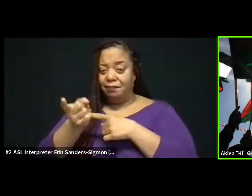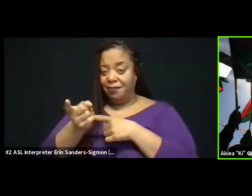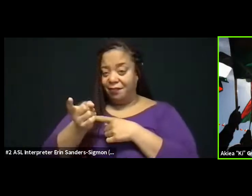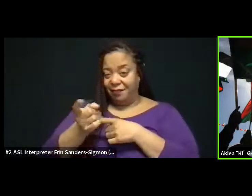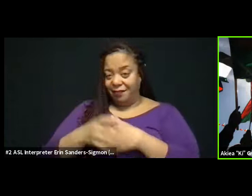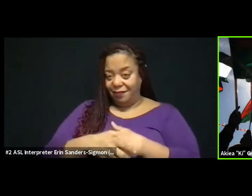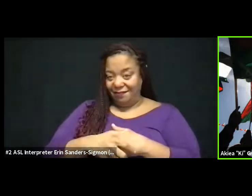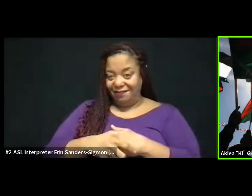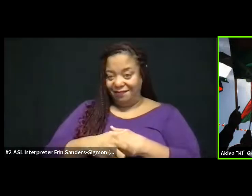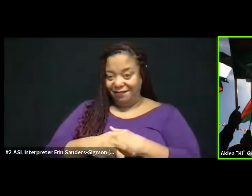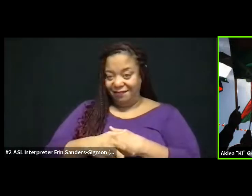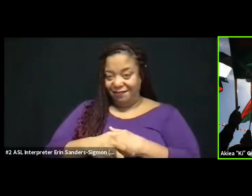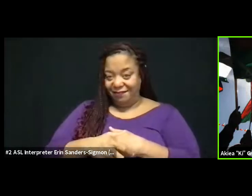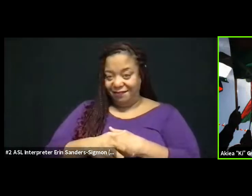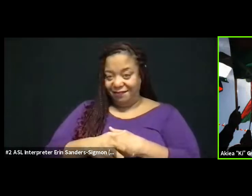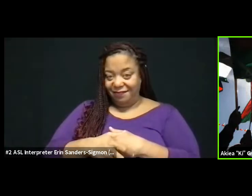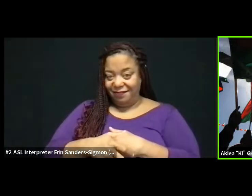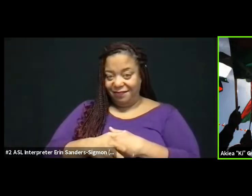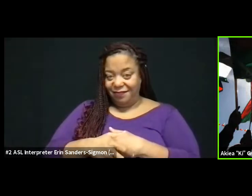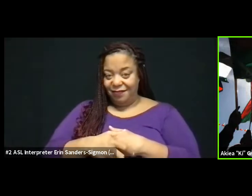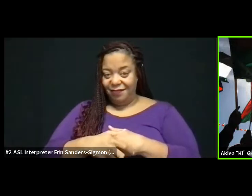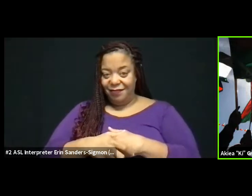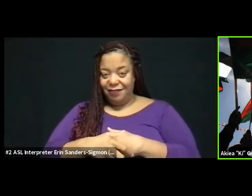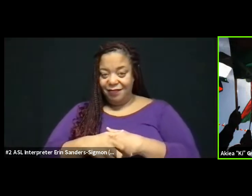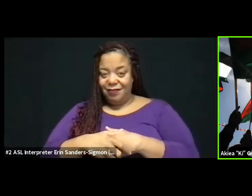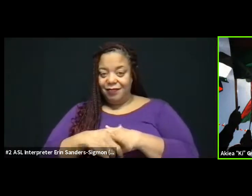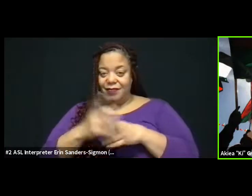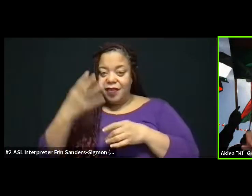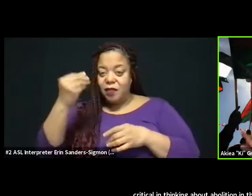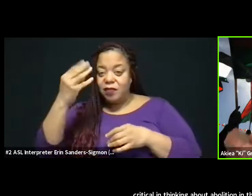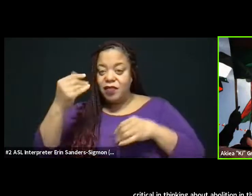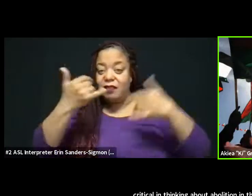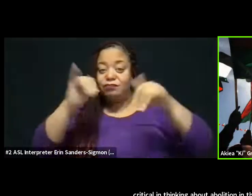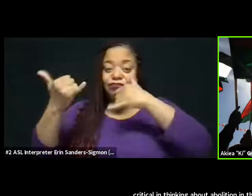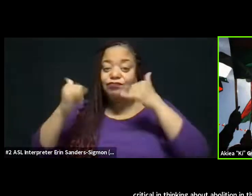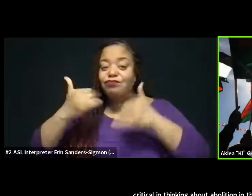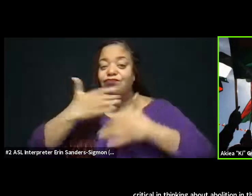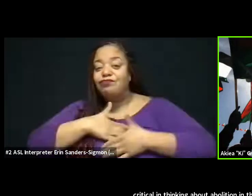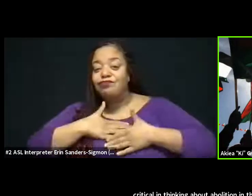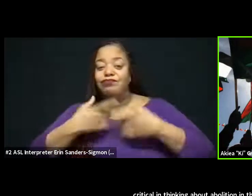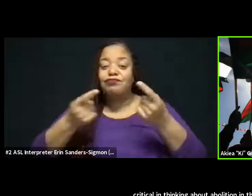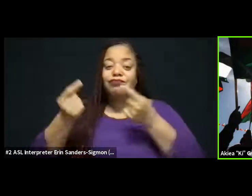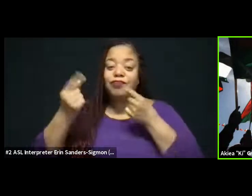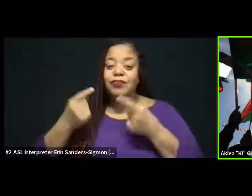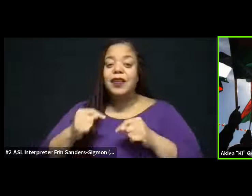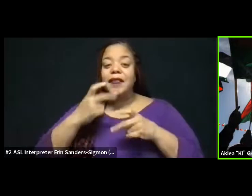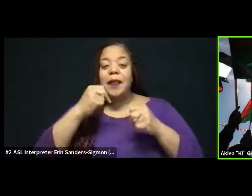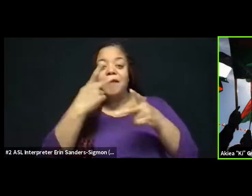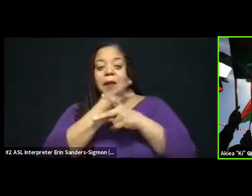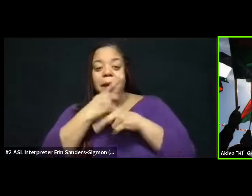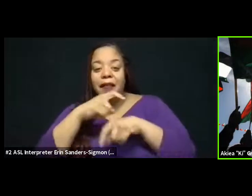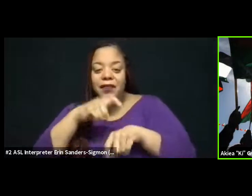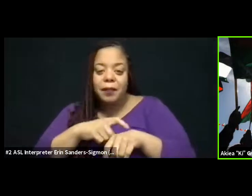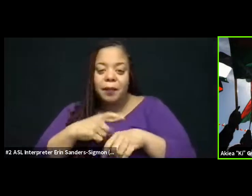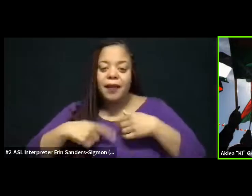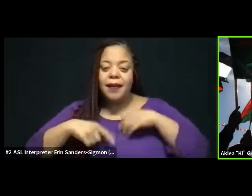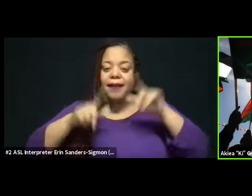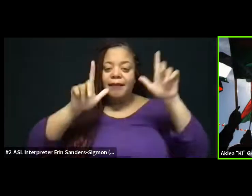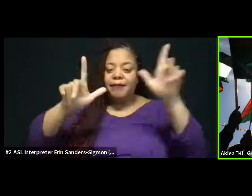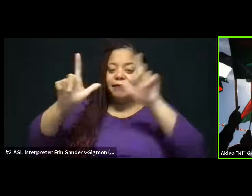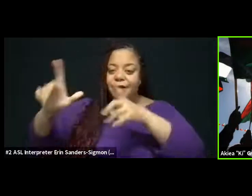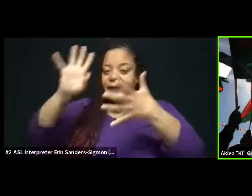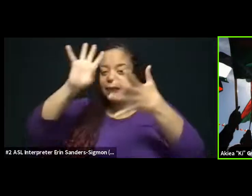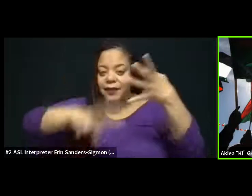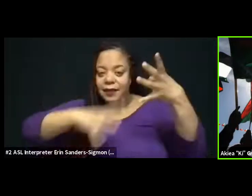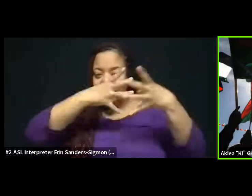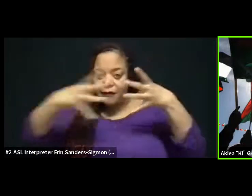like math time, of course, because everybody puts everything into blocks, right? Math time, just like we were